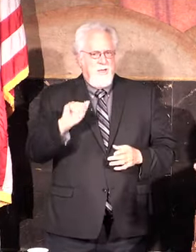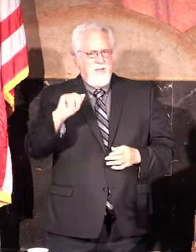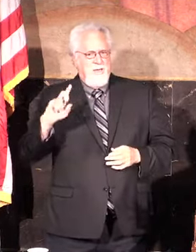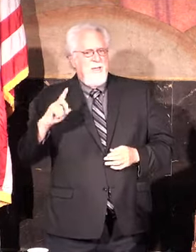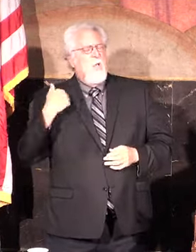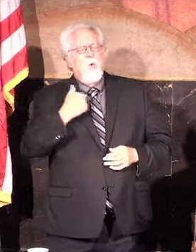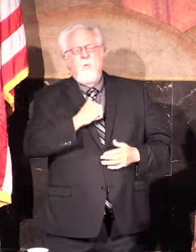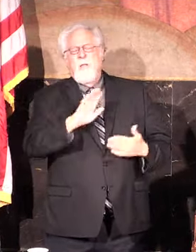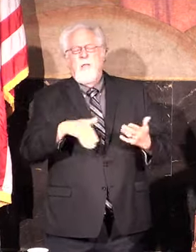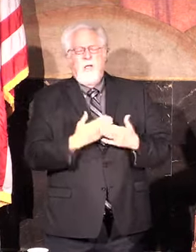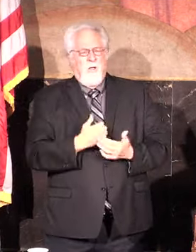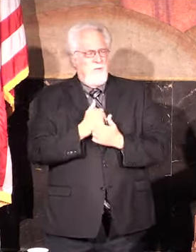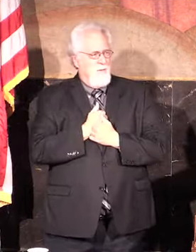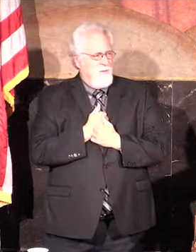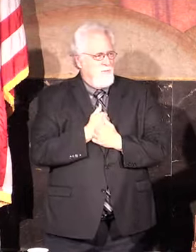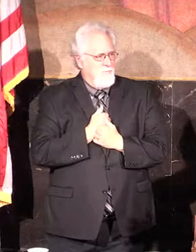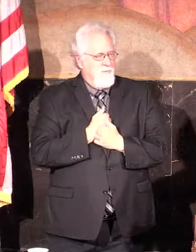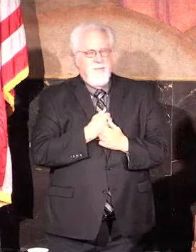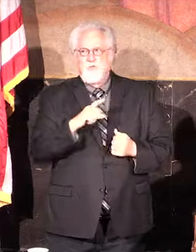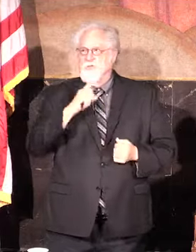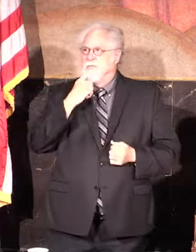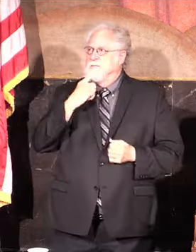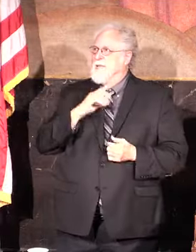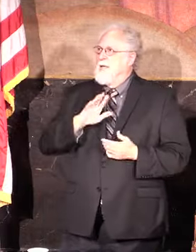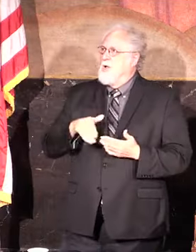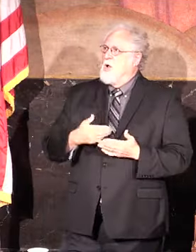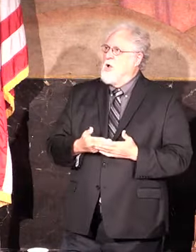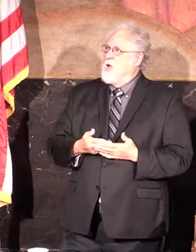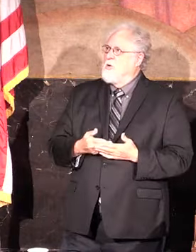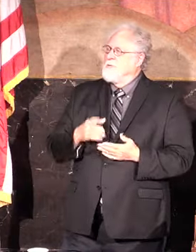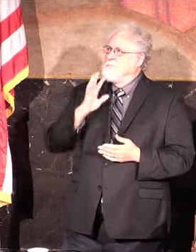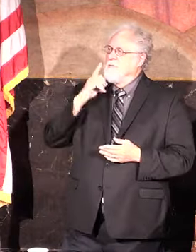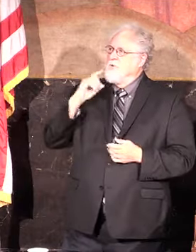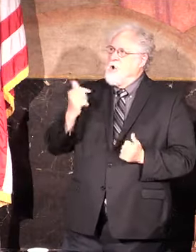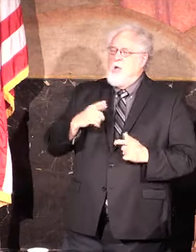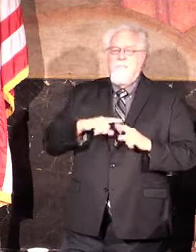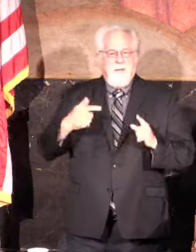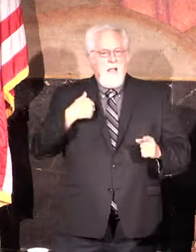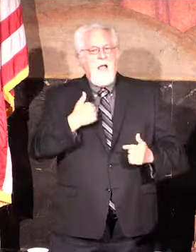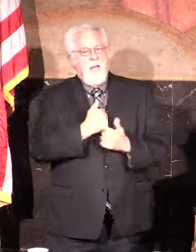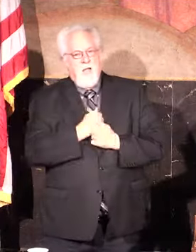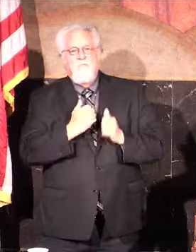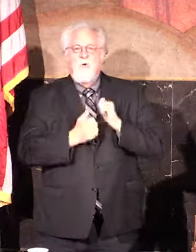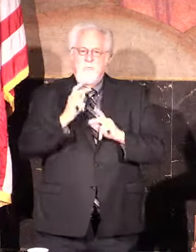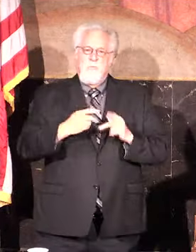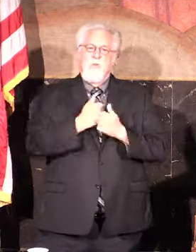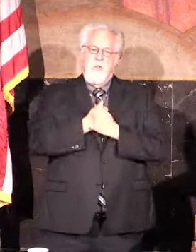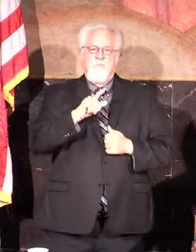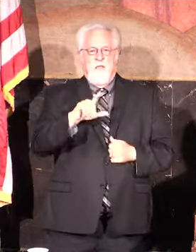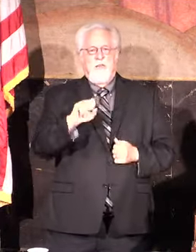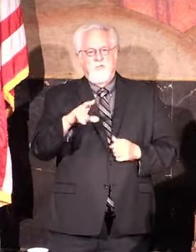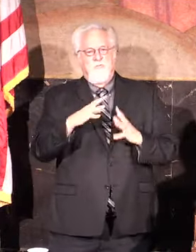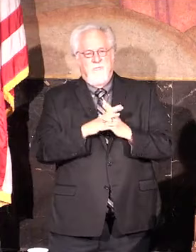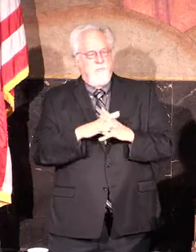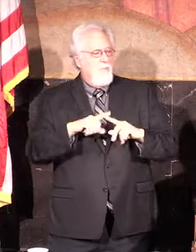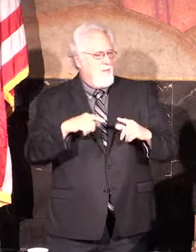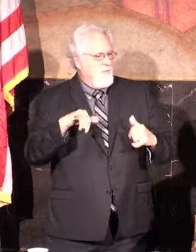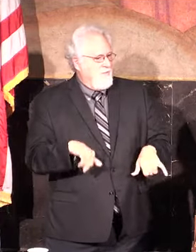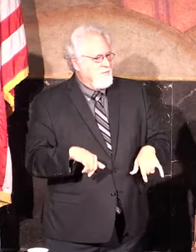love, I shouldn't presume to speak for everybody. Most people love LSU football, but this is